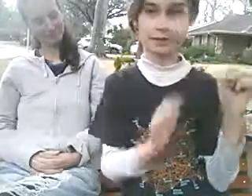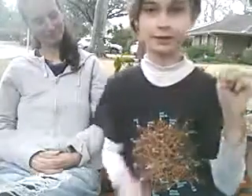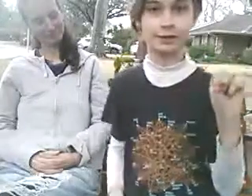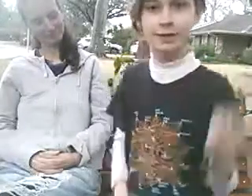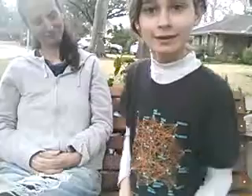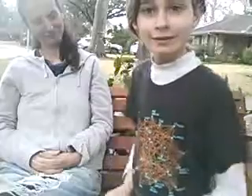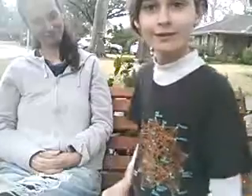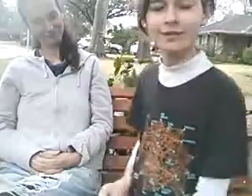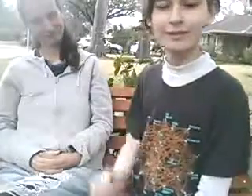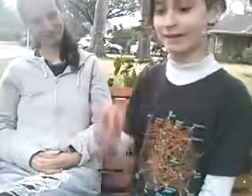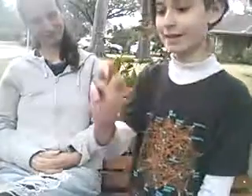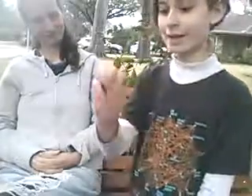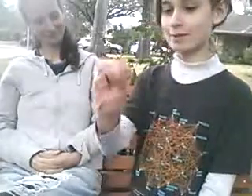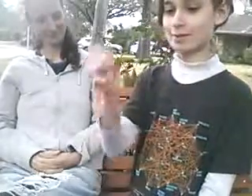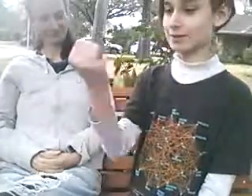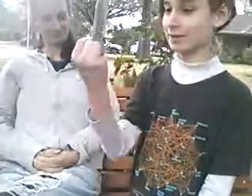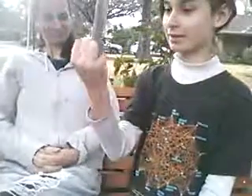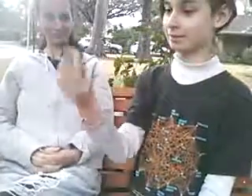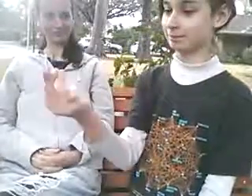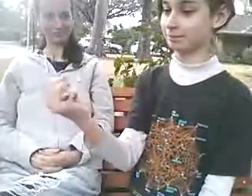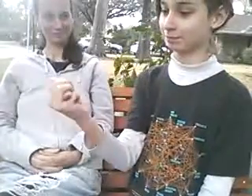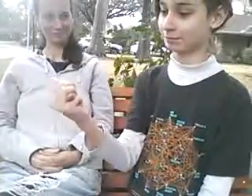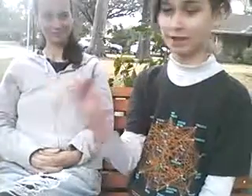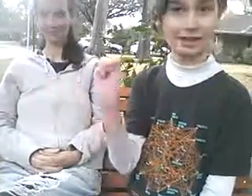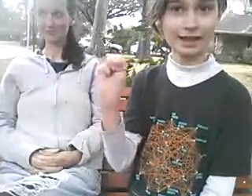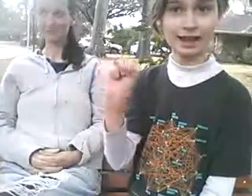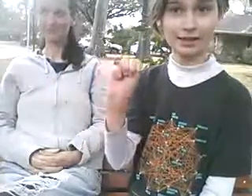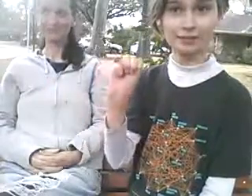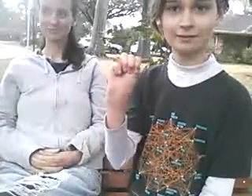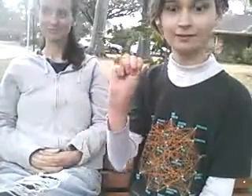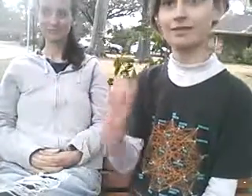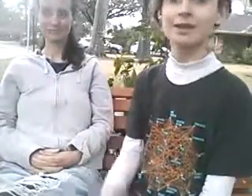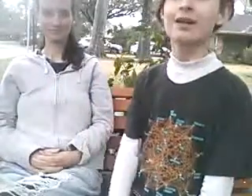I don't know. Yeah, M is just not N.